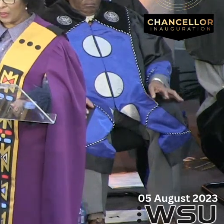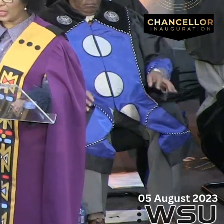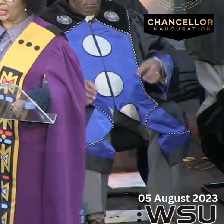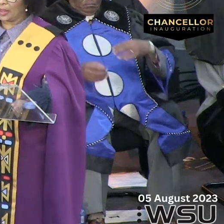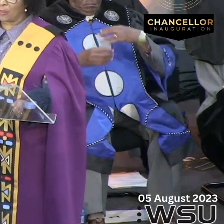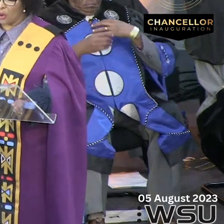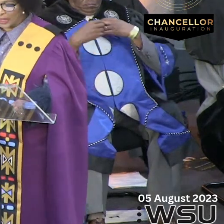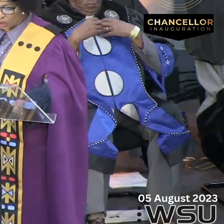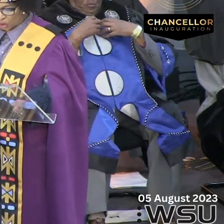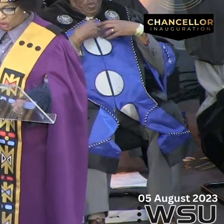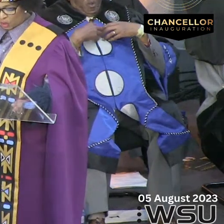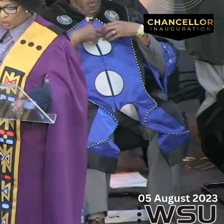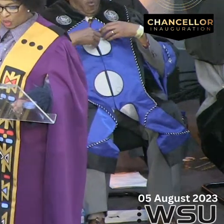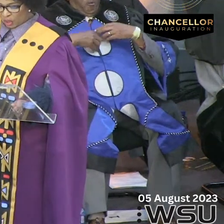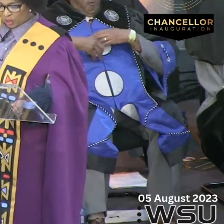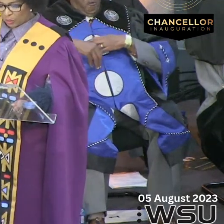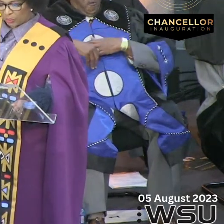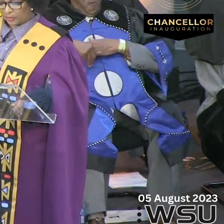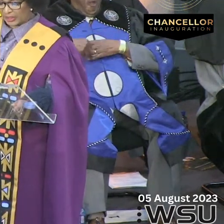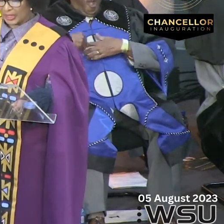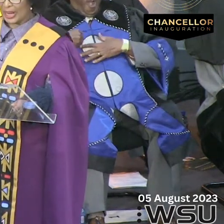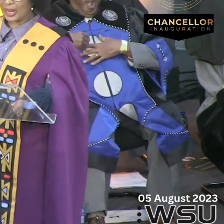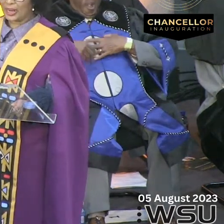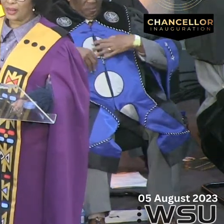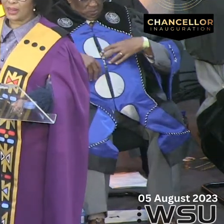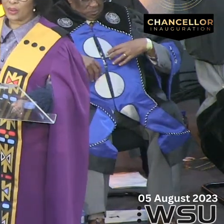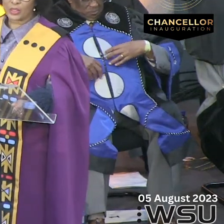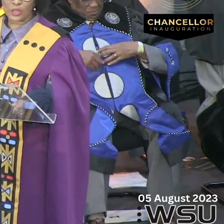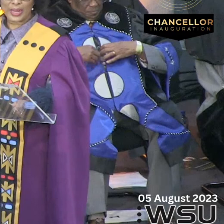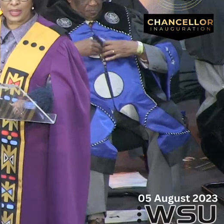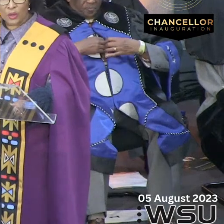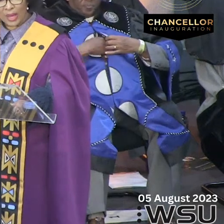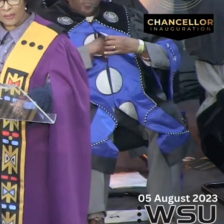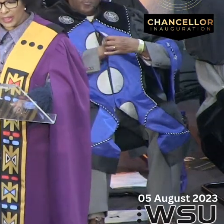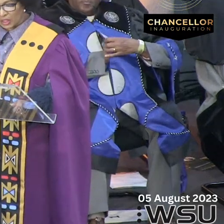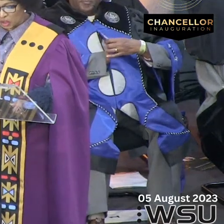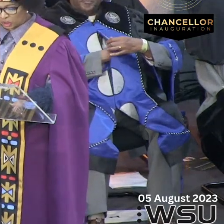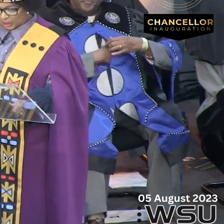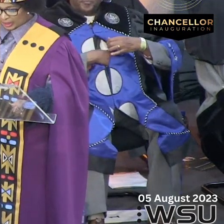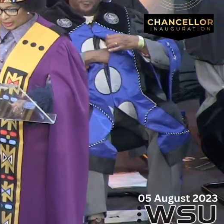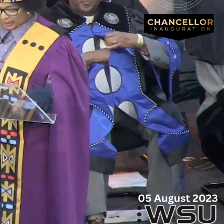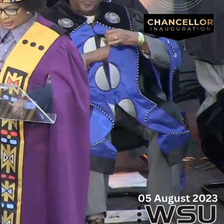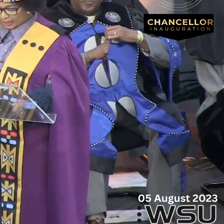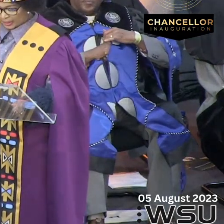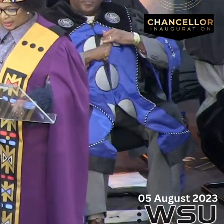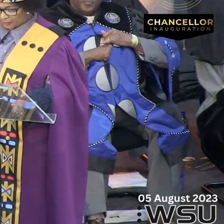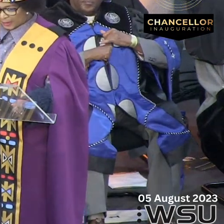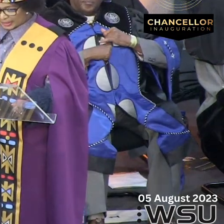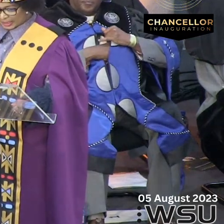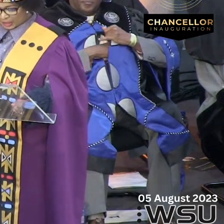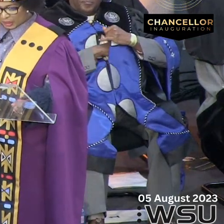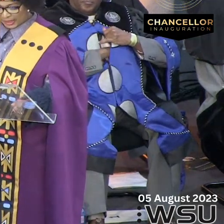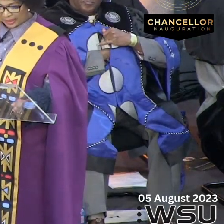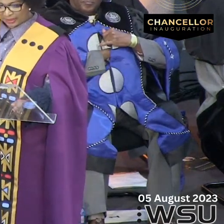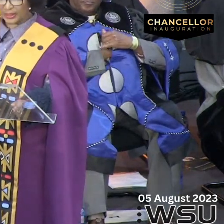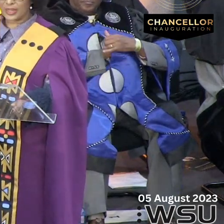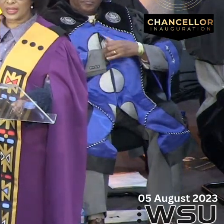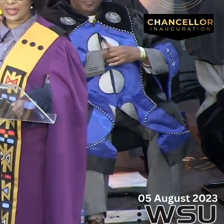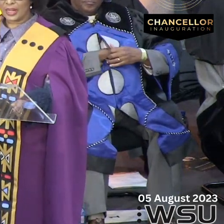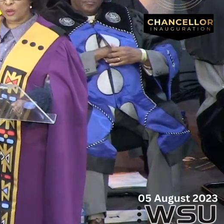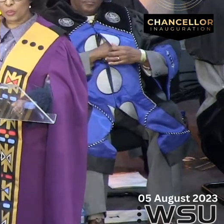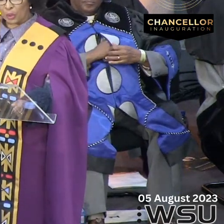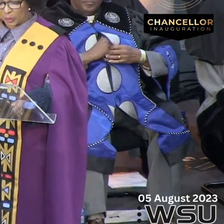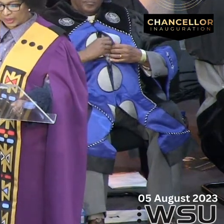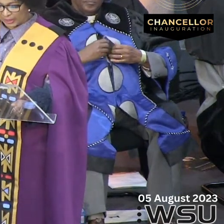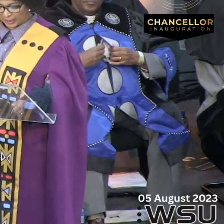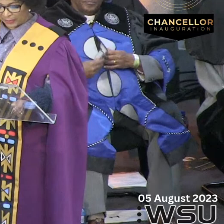articles, I was a more mature professional. I was not like your average first year trainee. As a